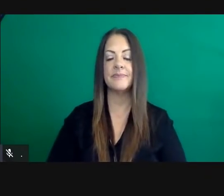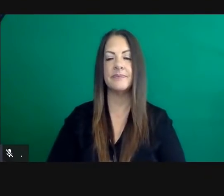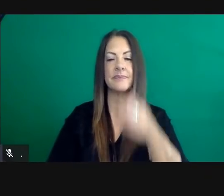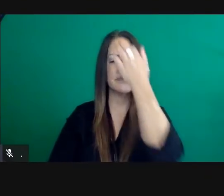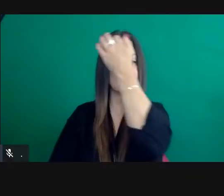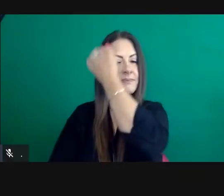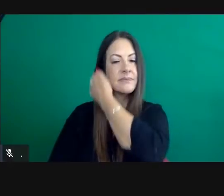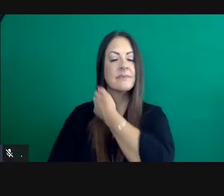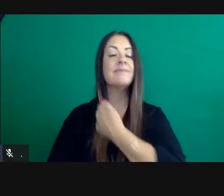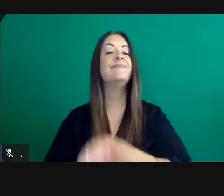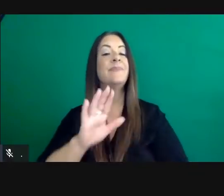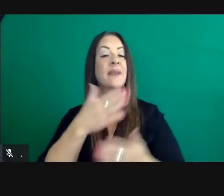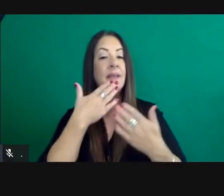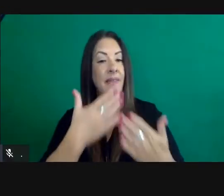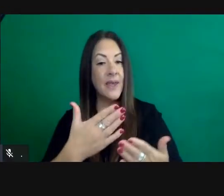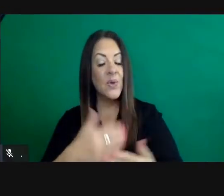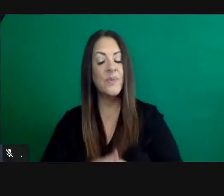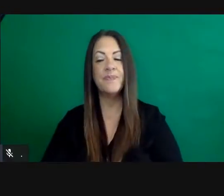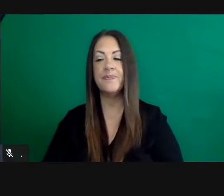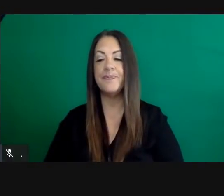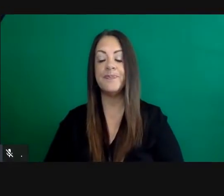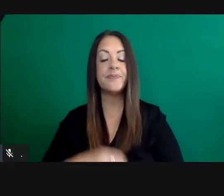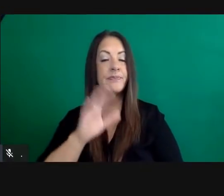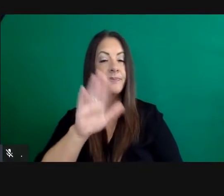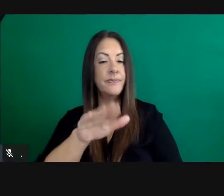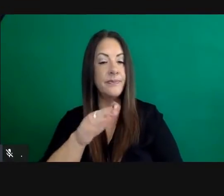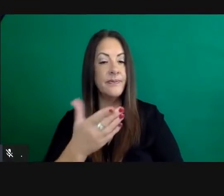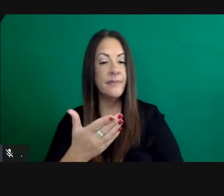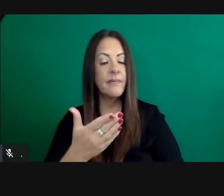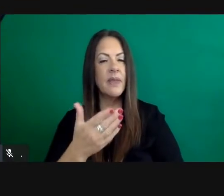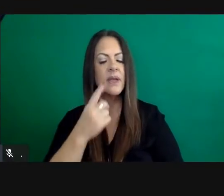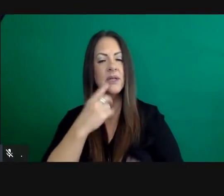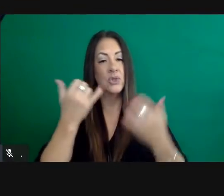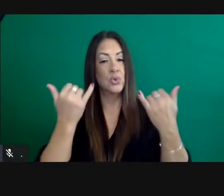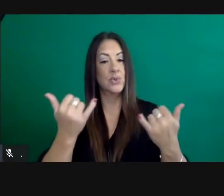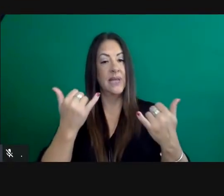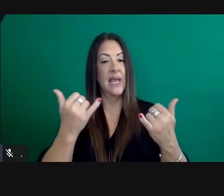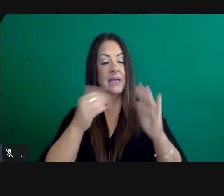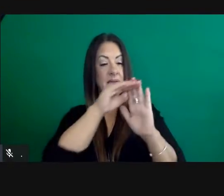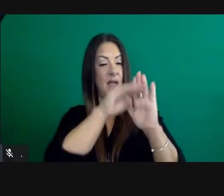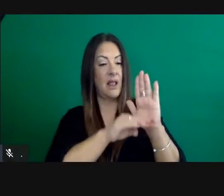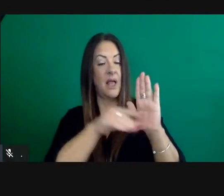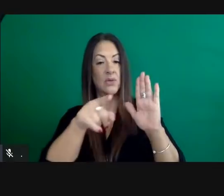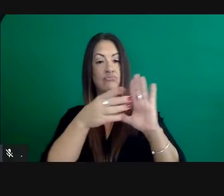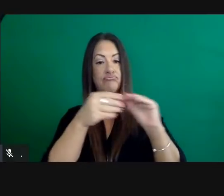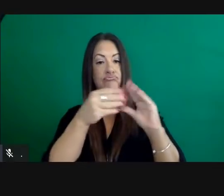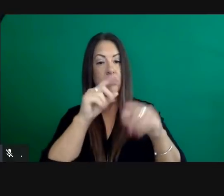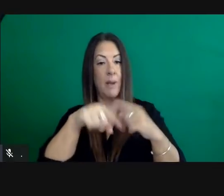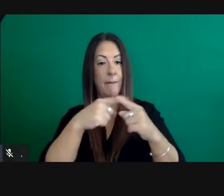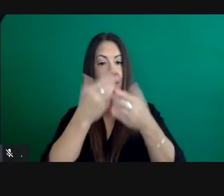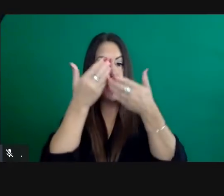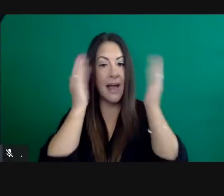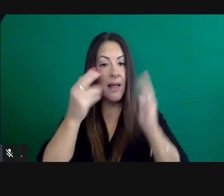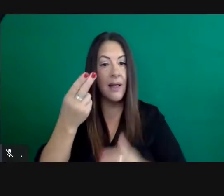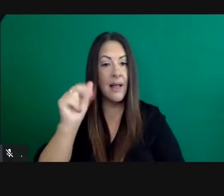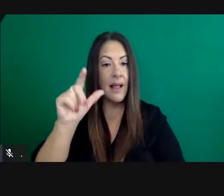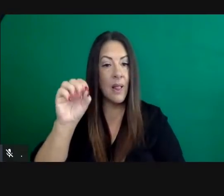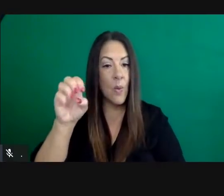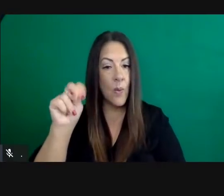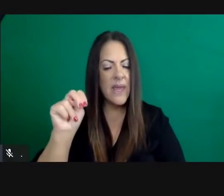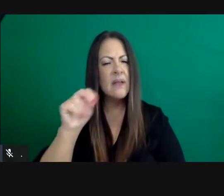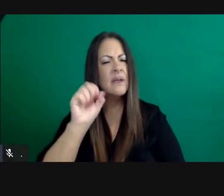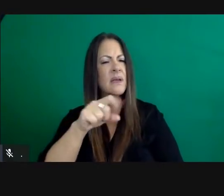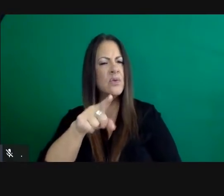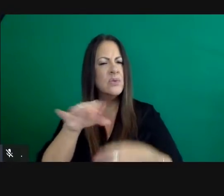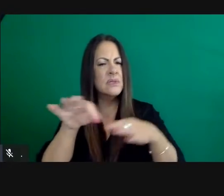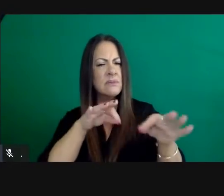Hi, yes, thank you for taking my question. The state released guidelines today on Halloween. I was wondering if you could just talk a little bit about